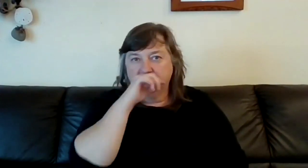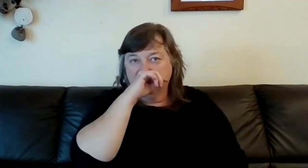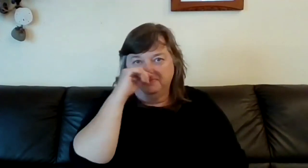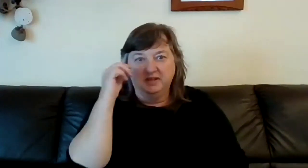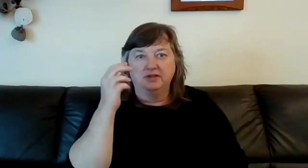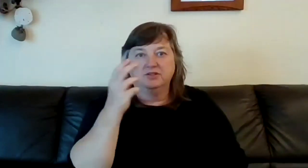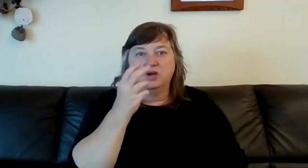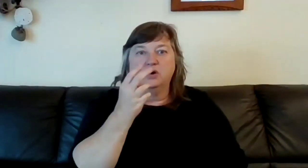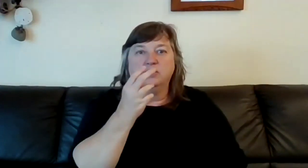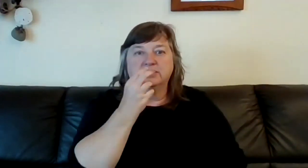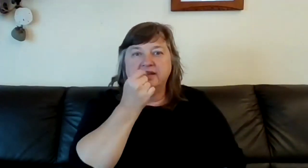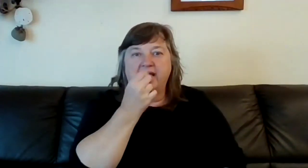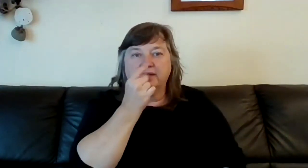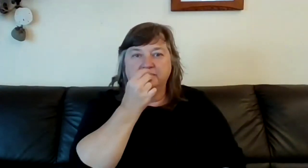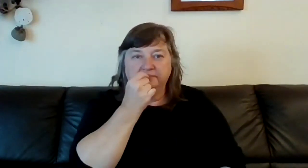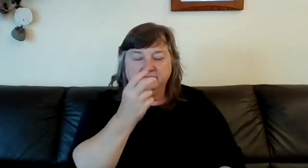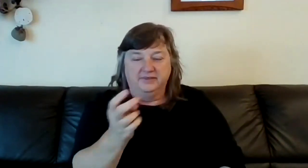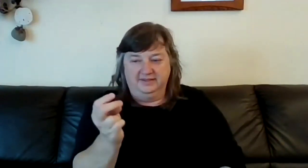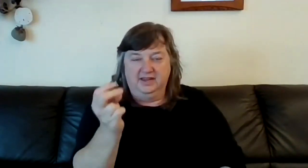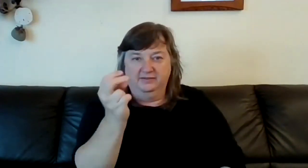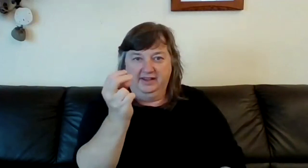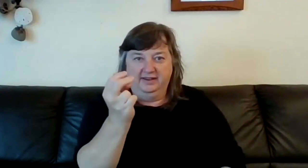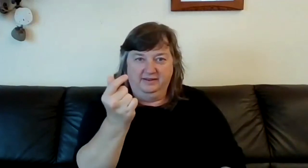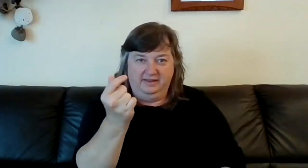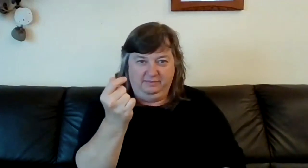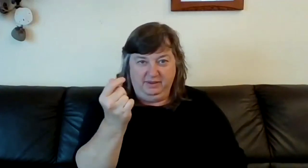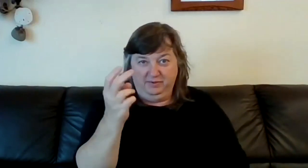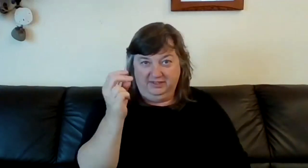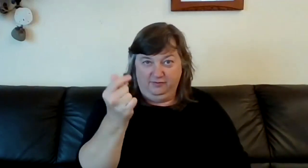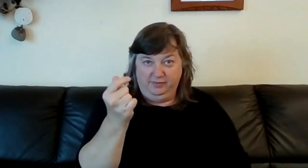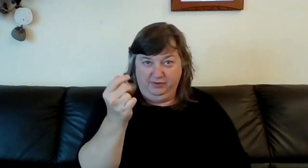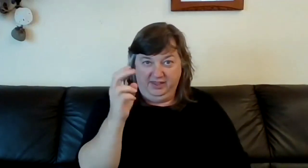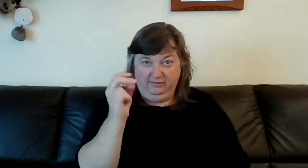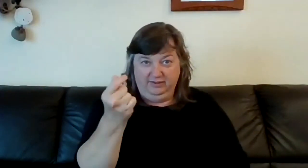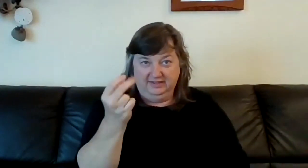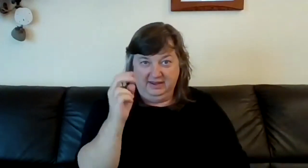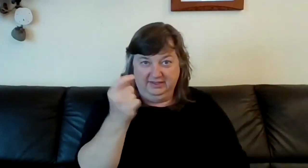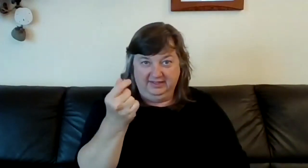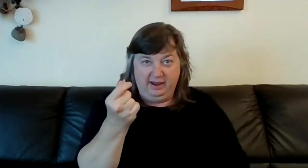sounds. So snack is kind of like deaf people would think it was the same as snap.